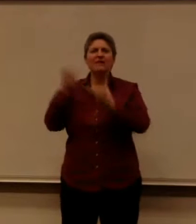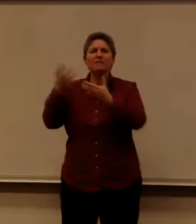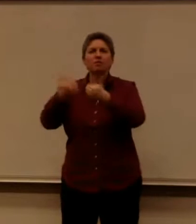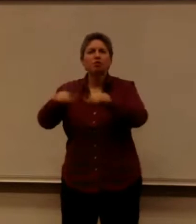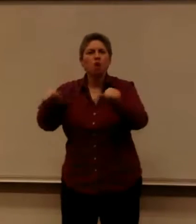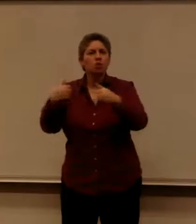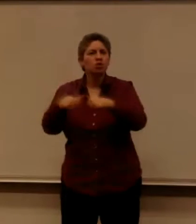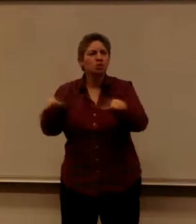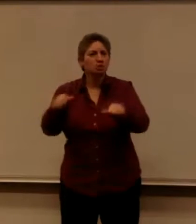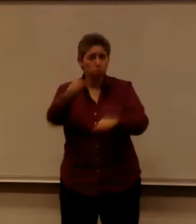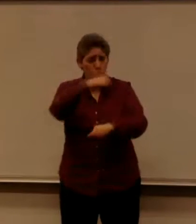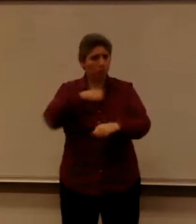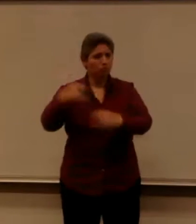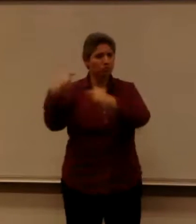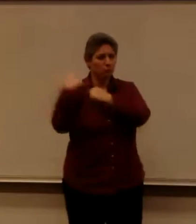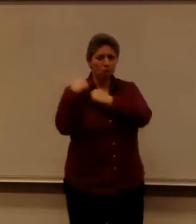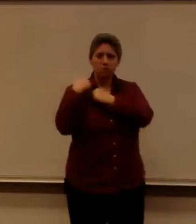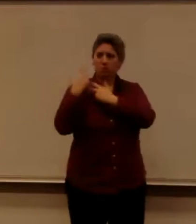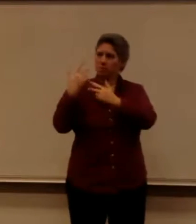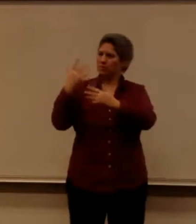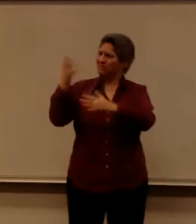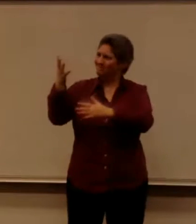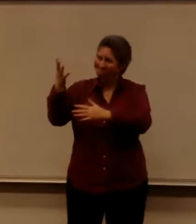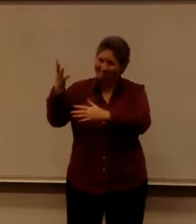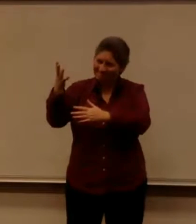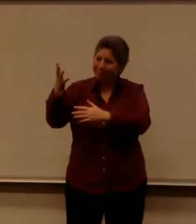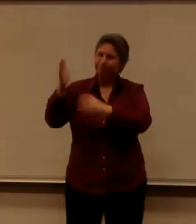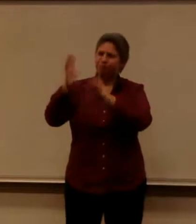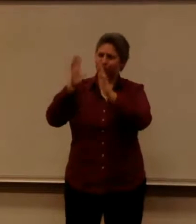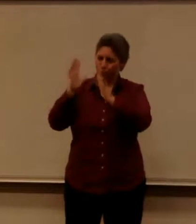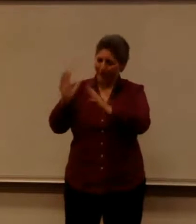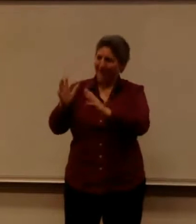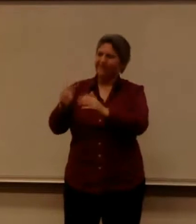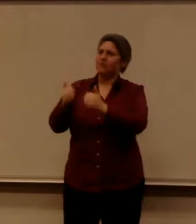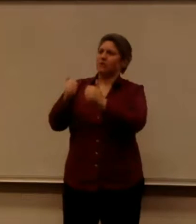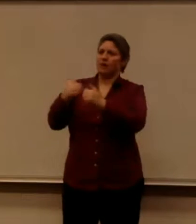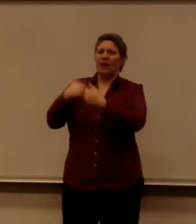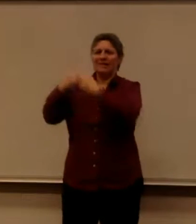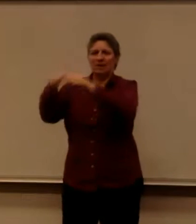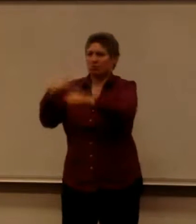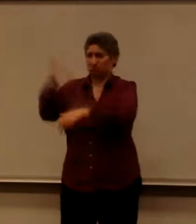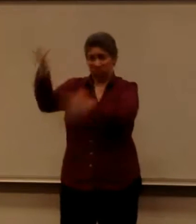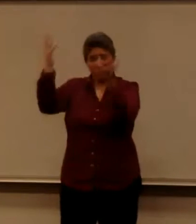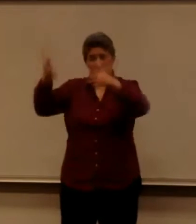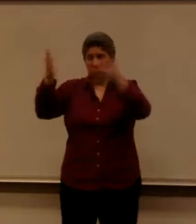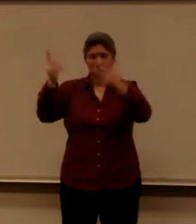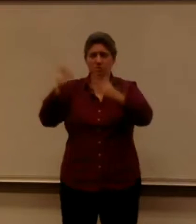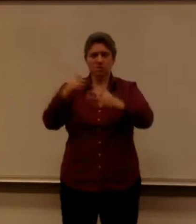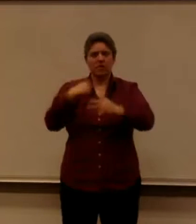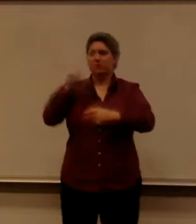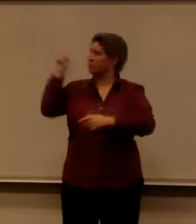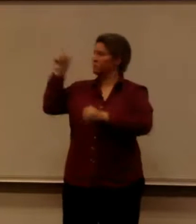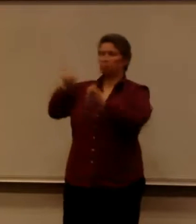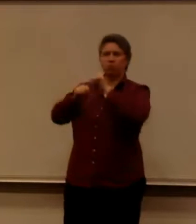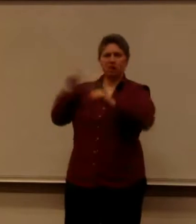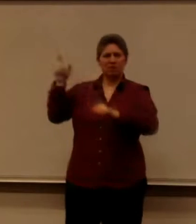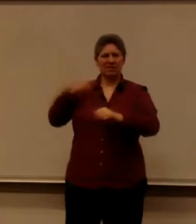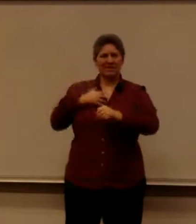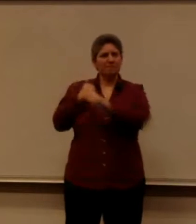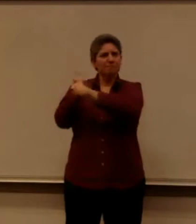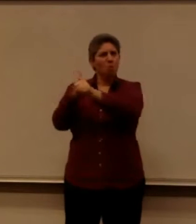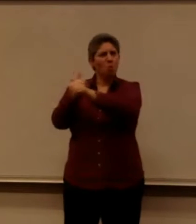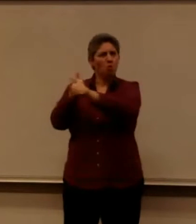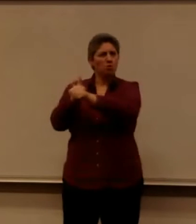well. Because people don't, we need to give people solutions rather than saying we're doing things wrong. So the progress reports will not be about